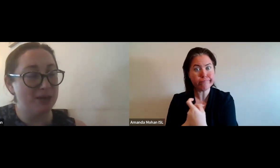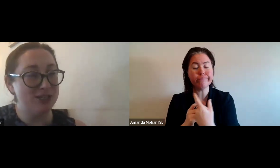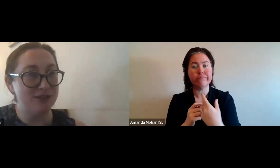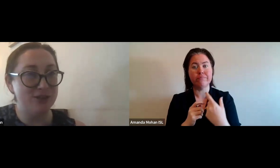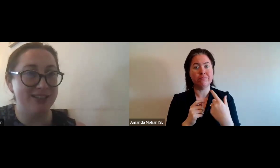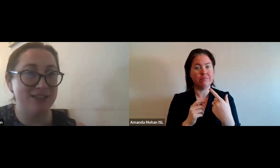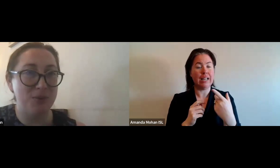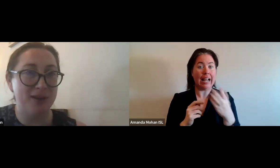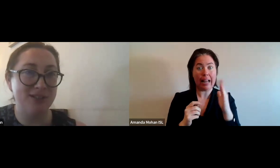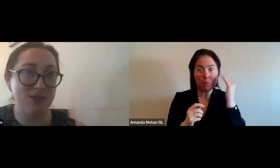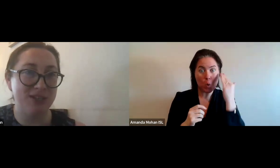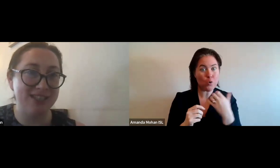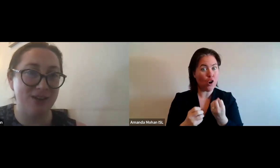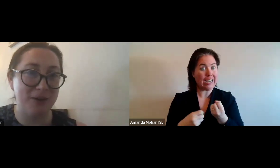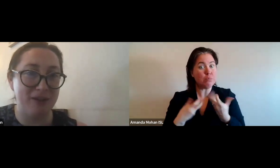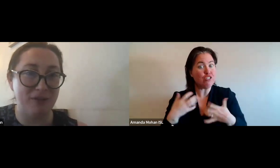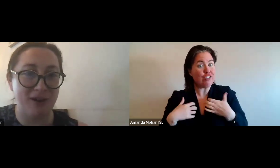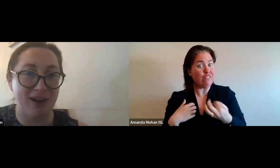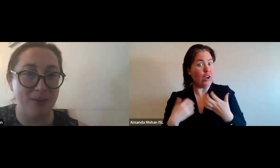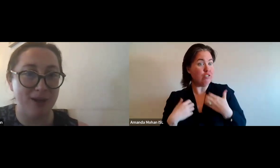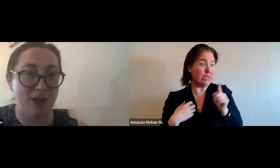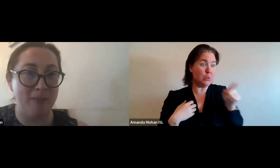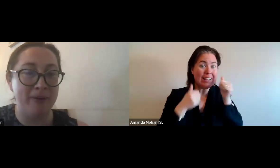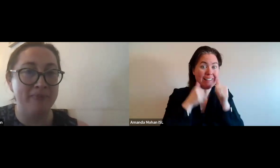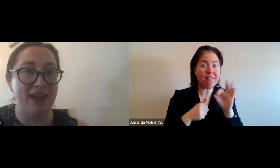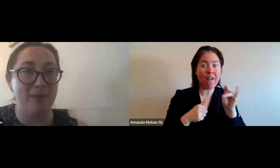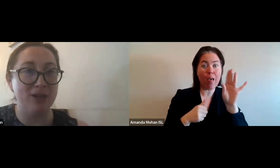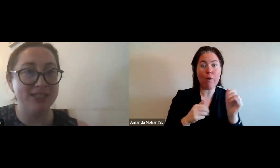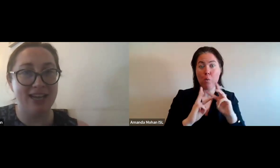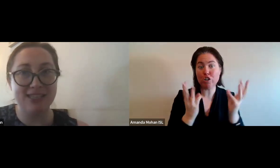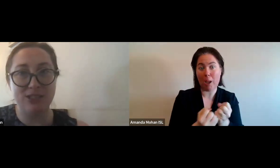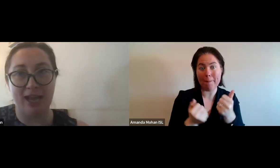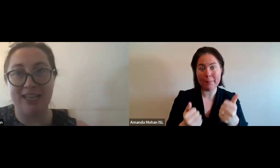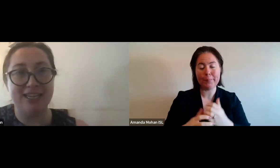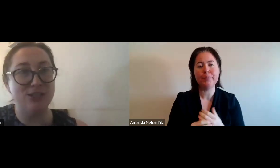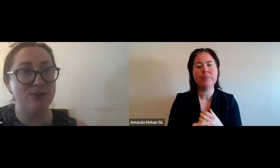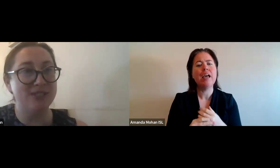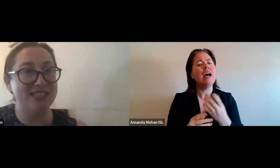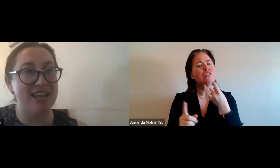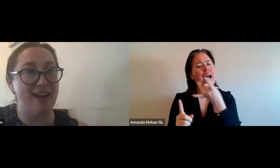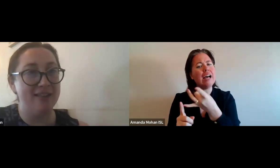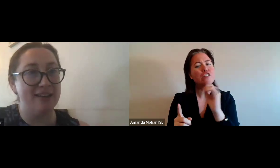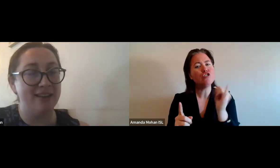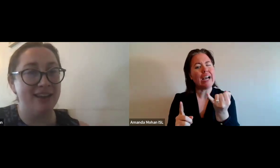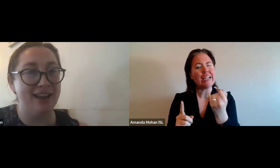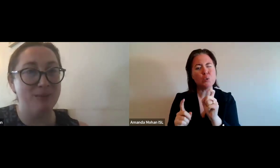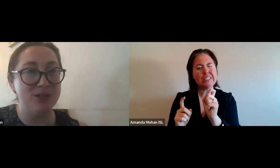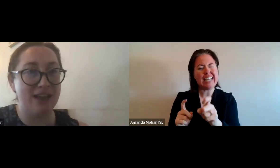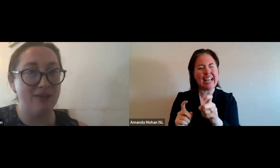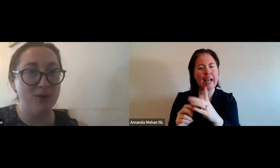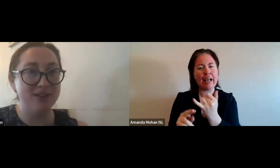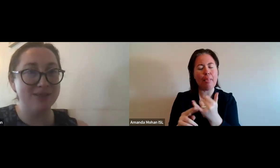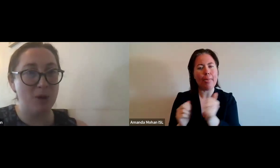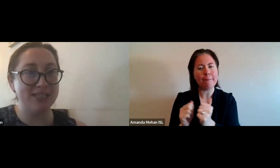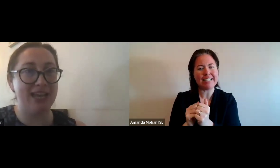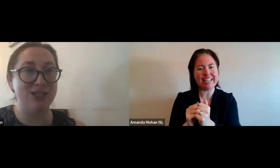send your expression of interest if you want to join us in Galway for our workshop. I just asked Jackie to stay on the line. We